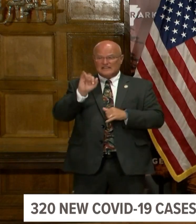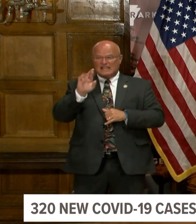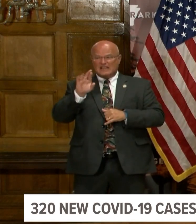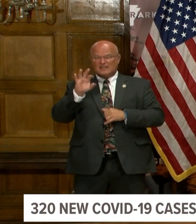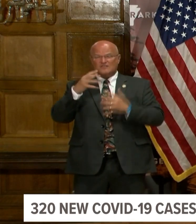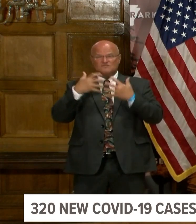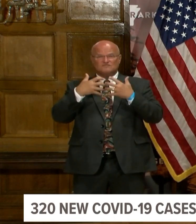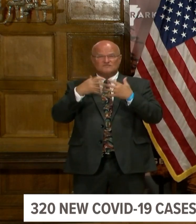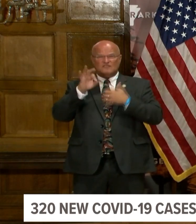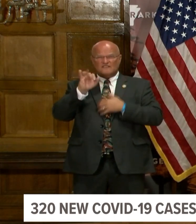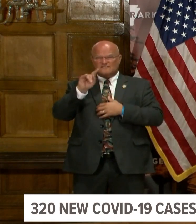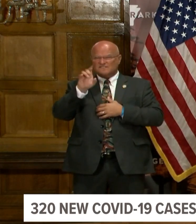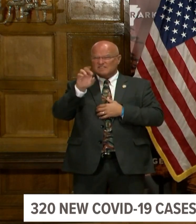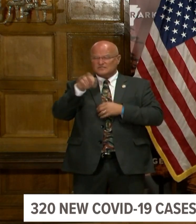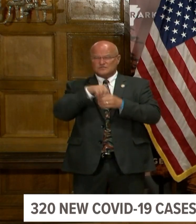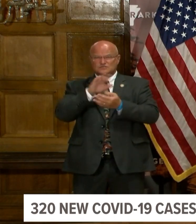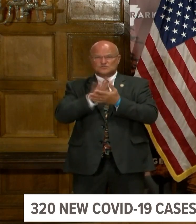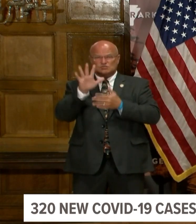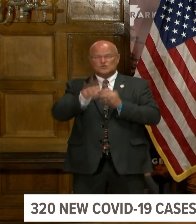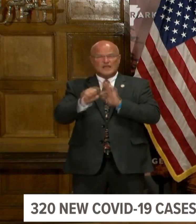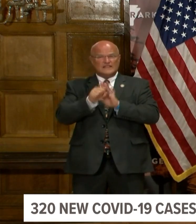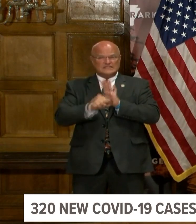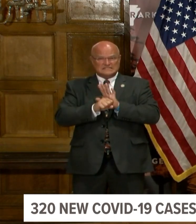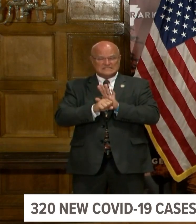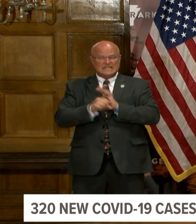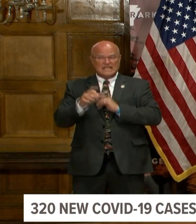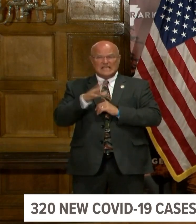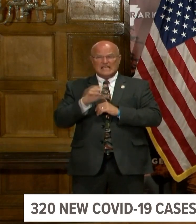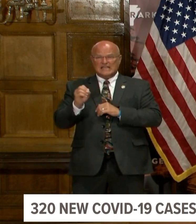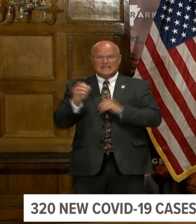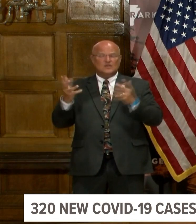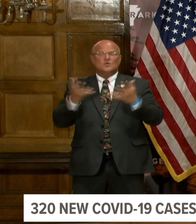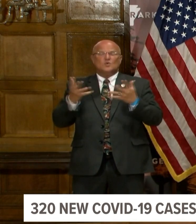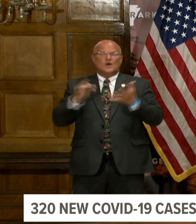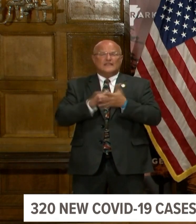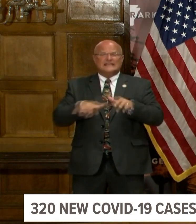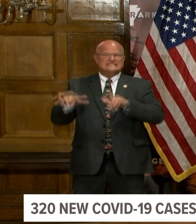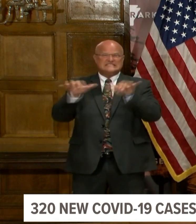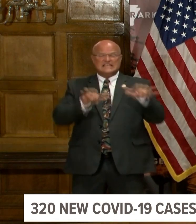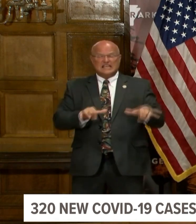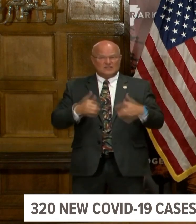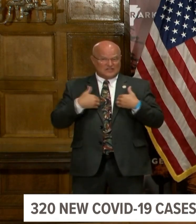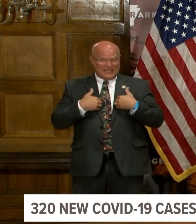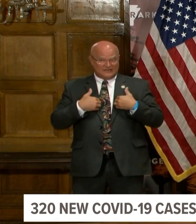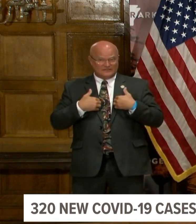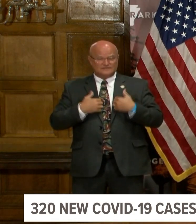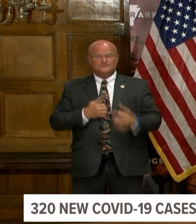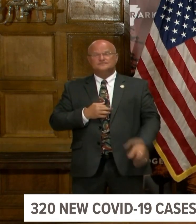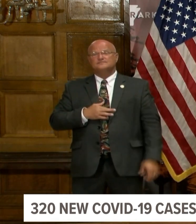filtration system in schools around the state? And what is that standard, if there is such a thing?